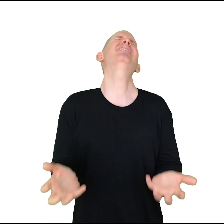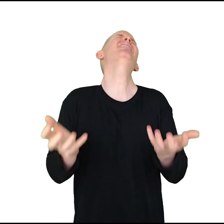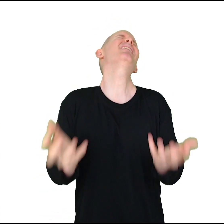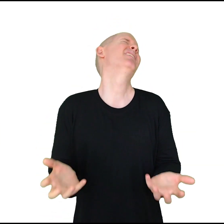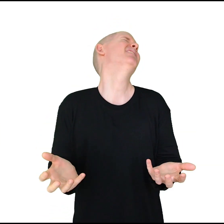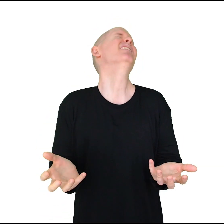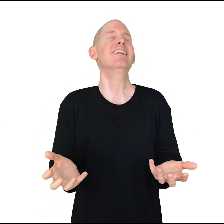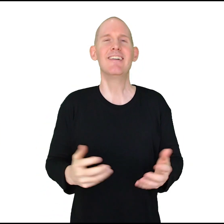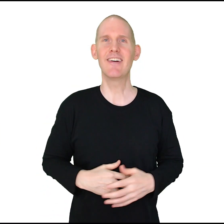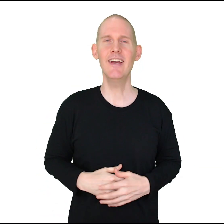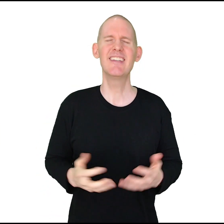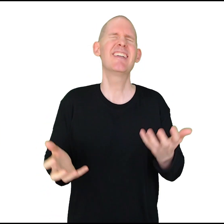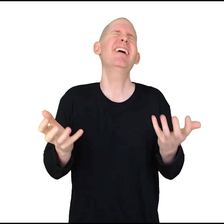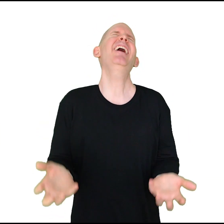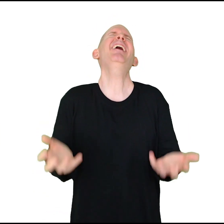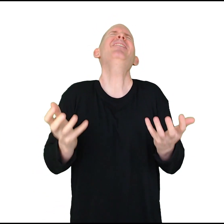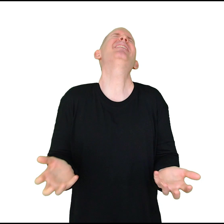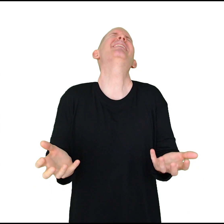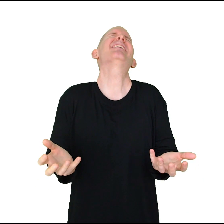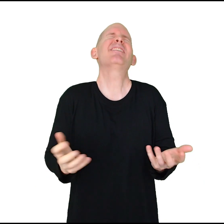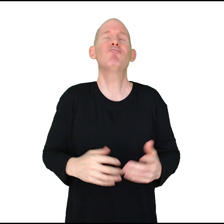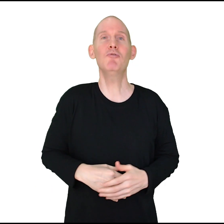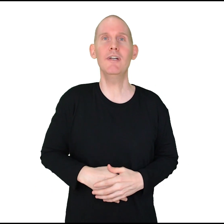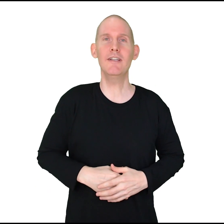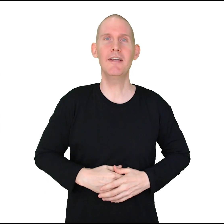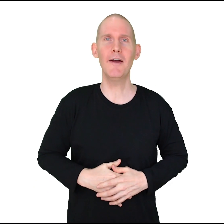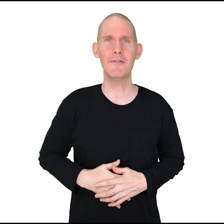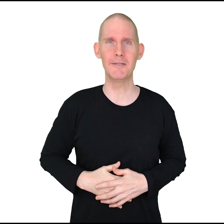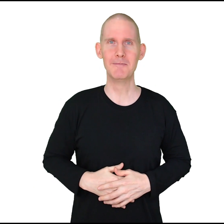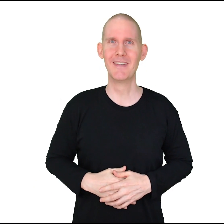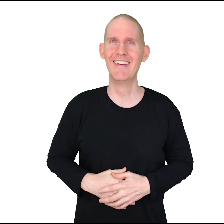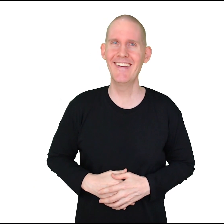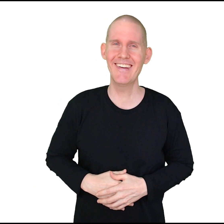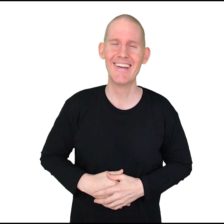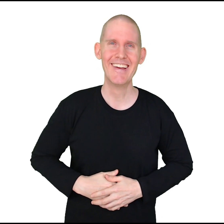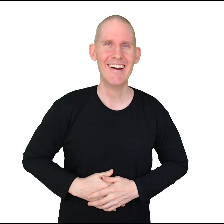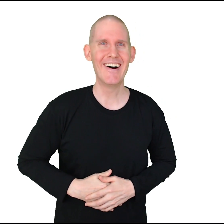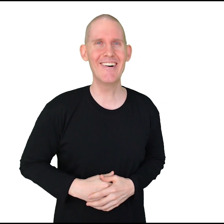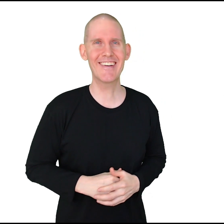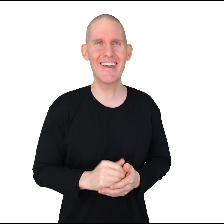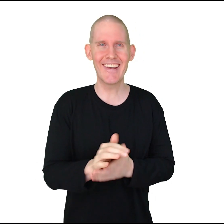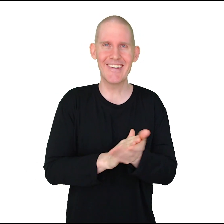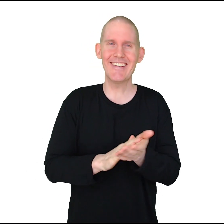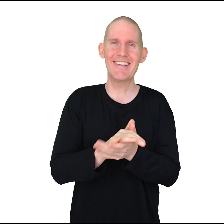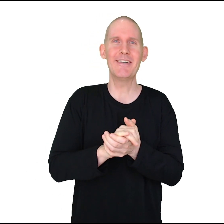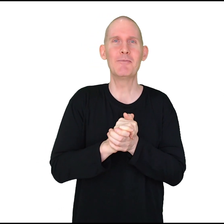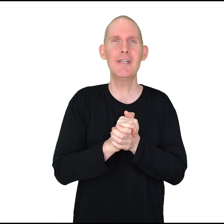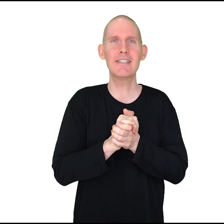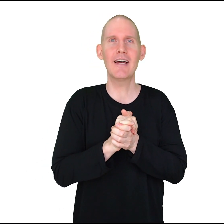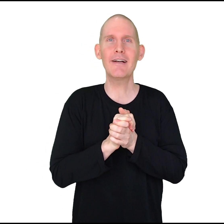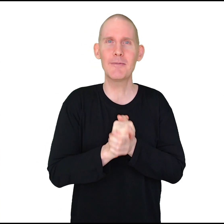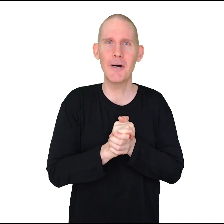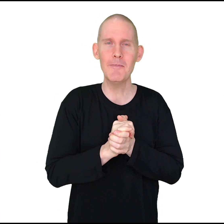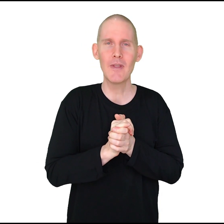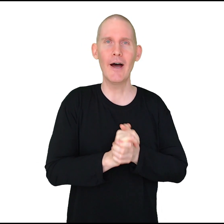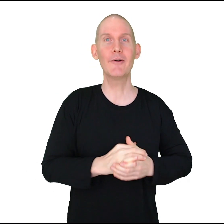Oh, right? Heavy, like really heavy. Okay, good. We just talked about how to